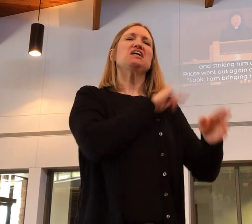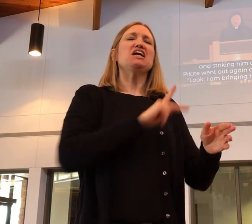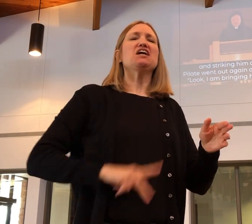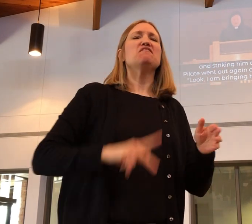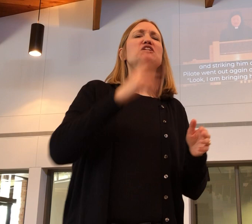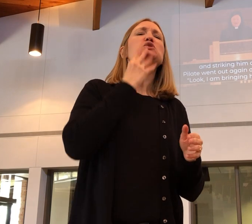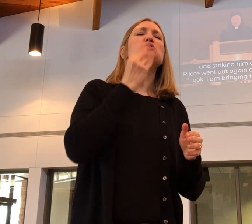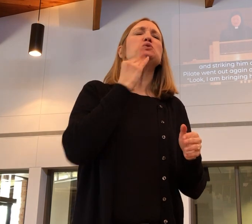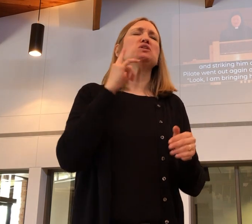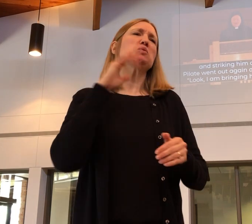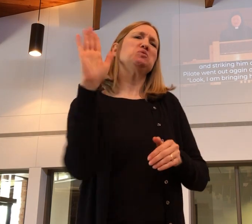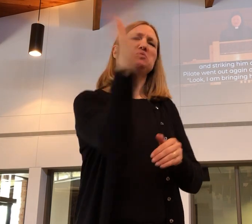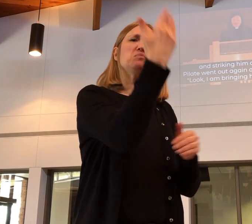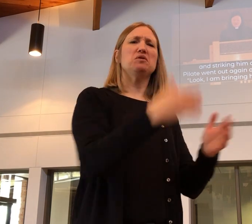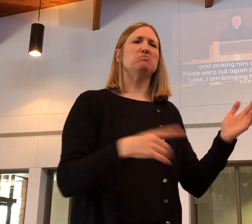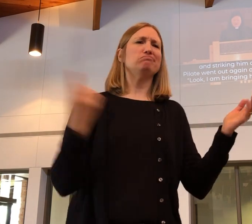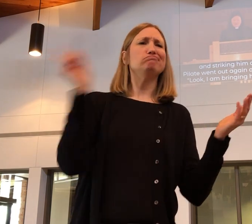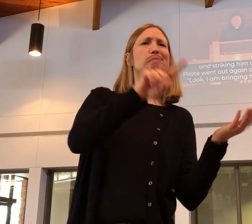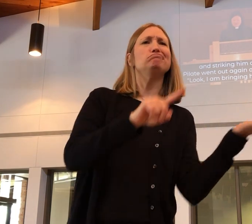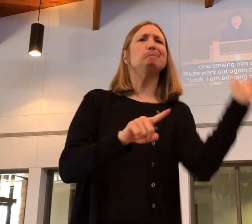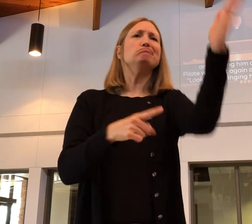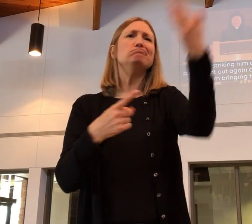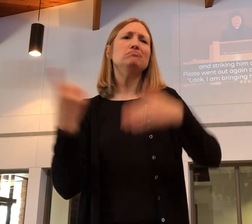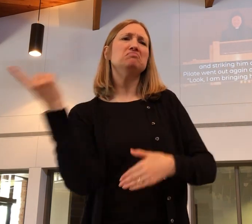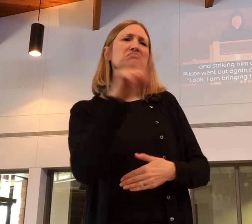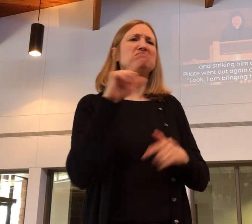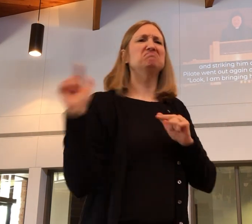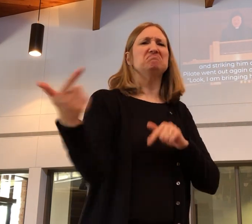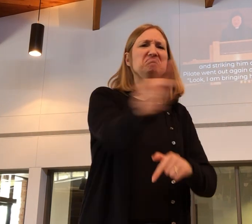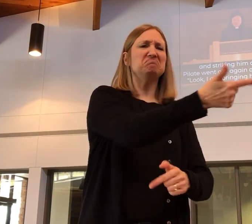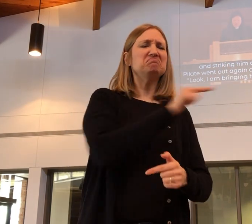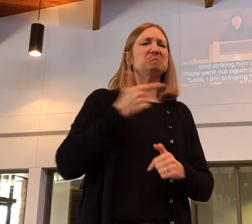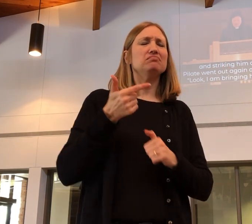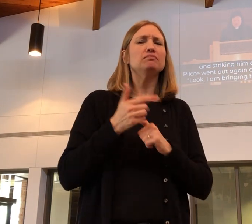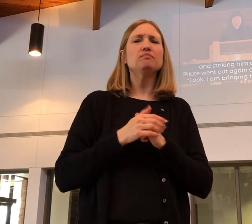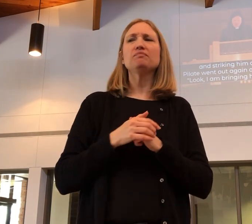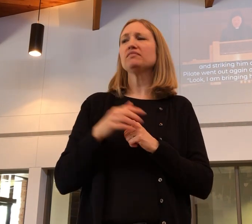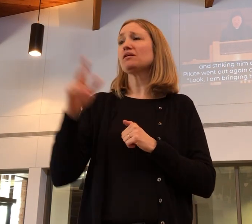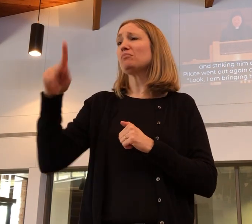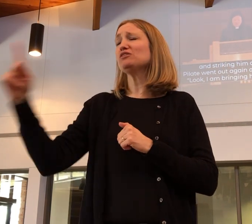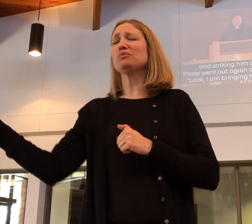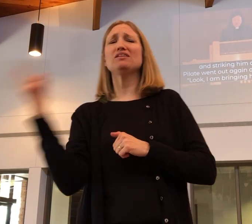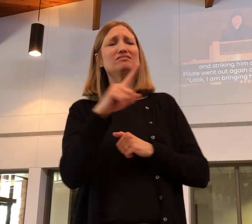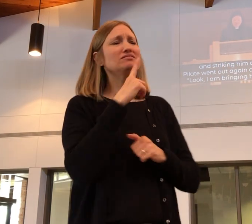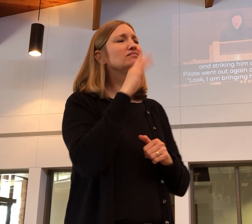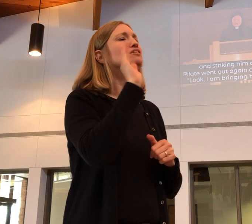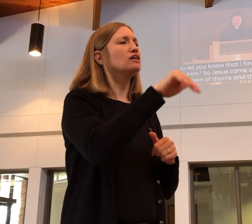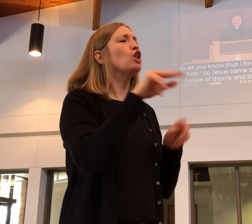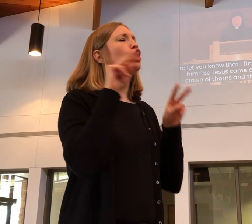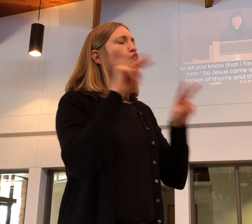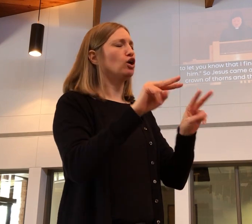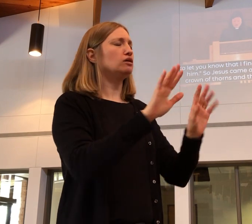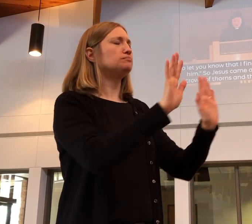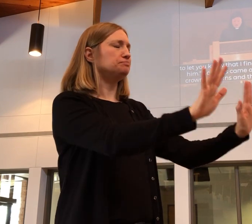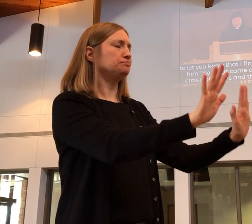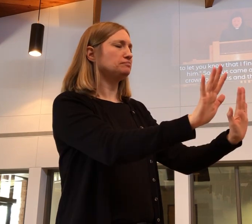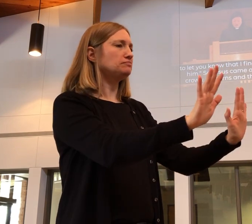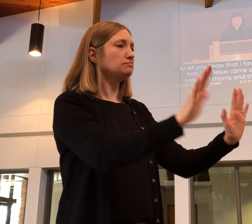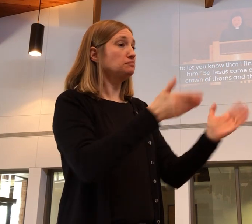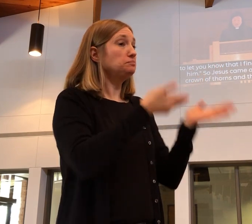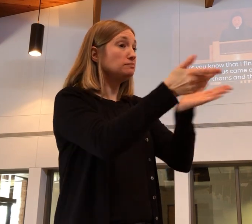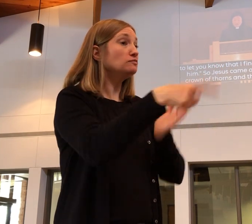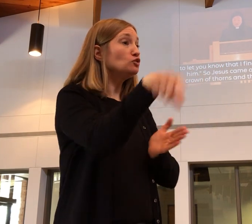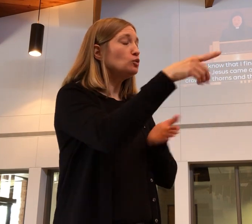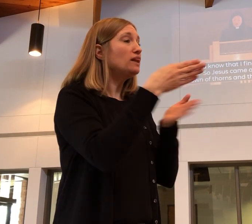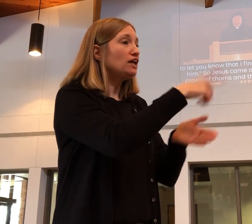Pilate went out again and said to them, "Look, I am bringing him out to you